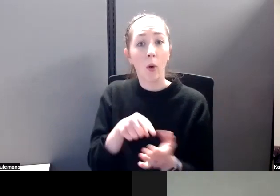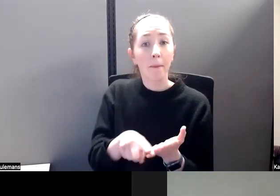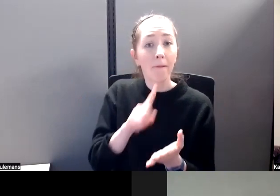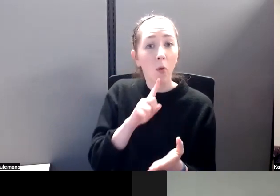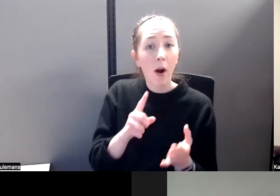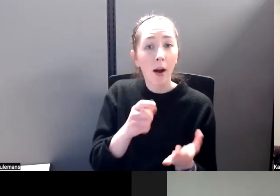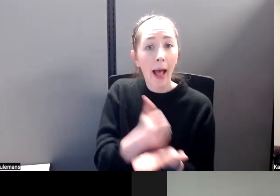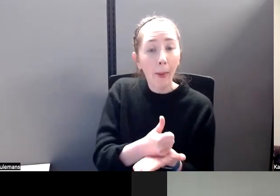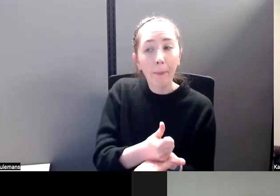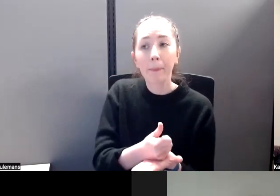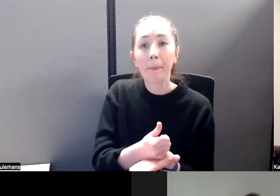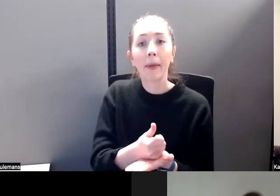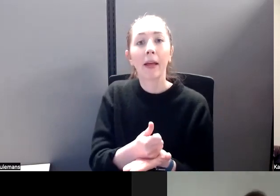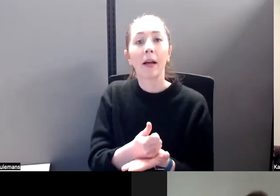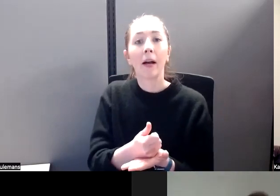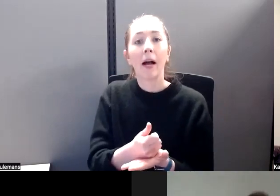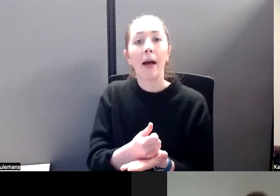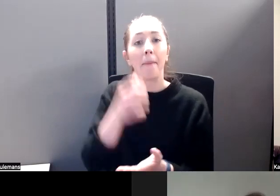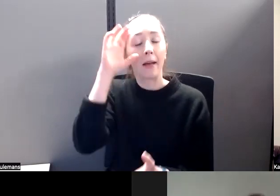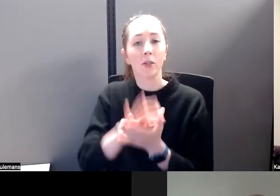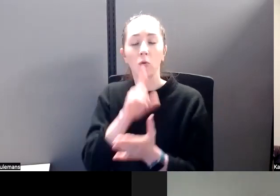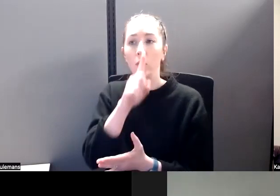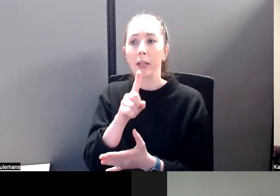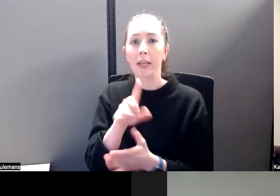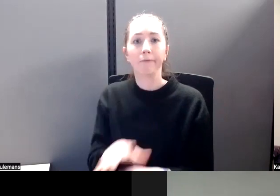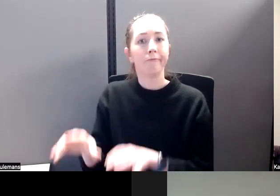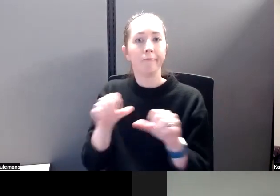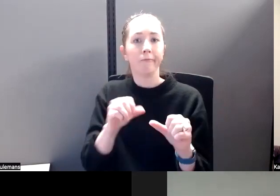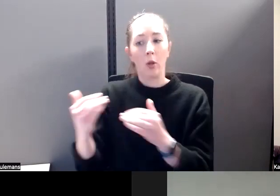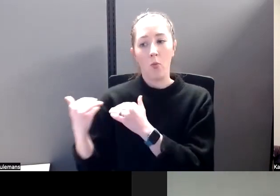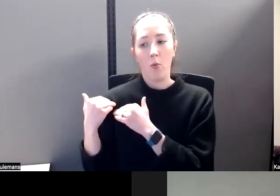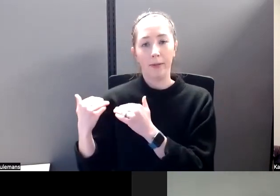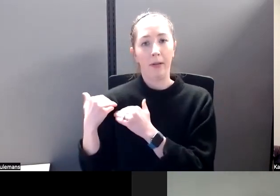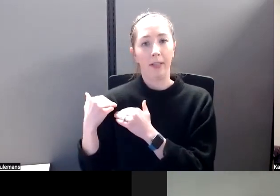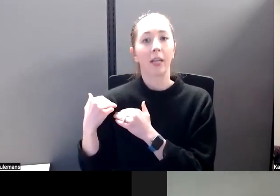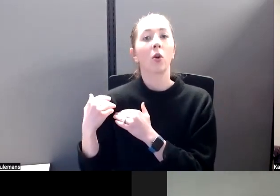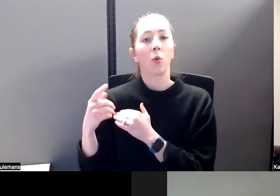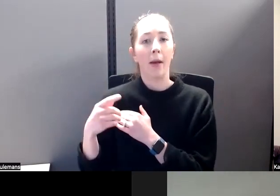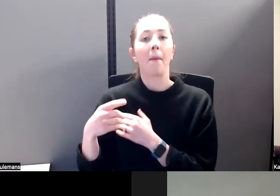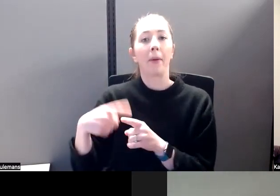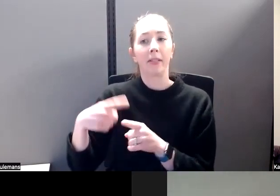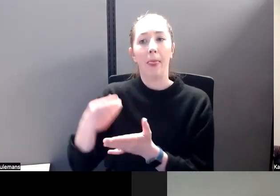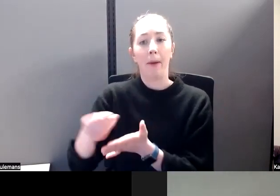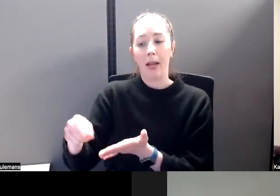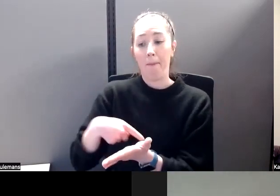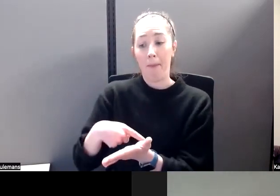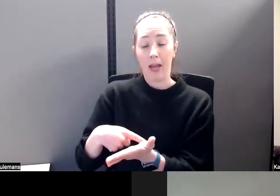And luckily my husband really stepped up to the plate, and, you know, because of that stipend, we could afford childcare, and I got on a